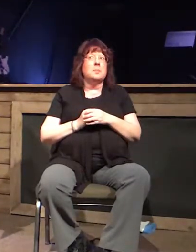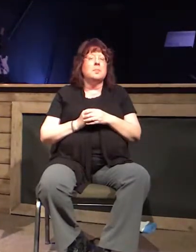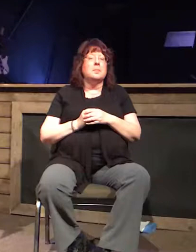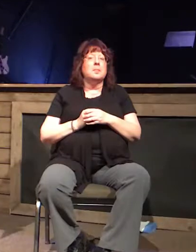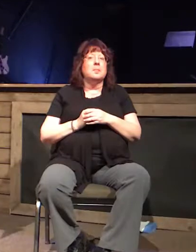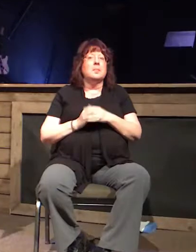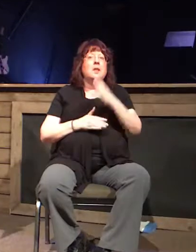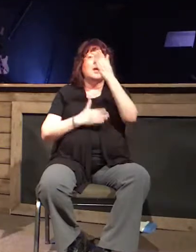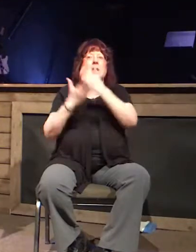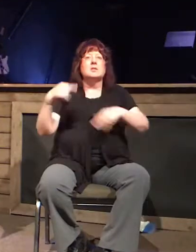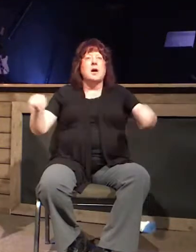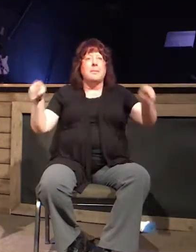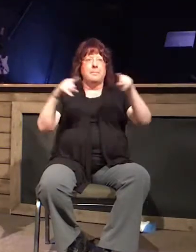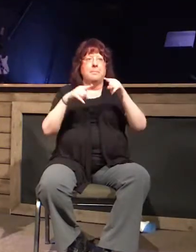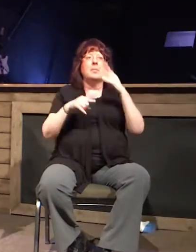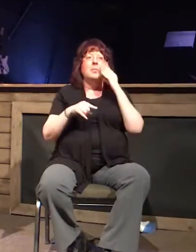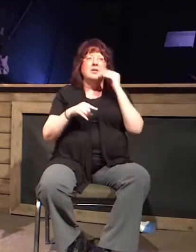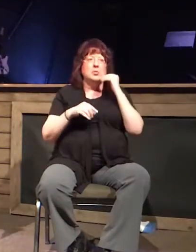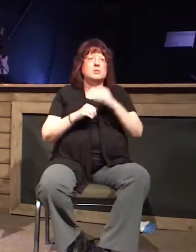Some have faced it.